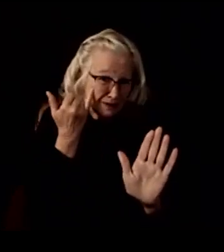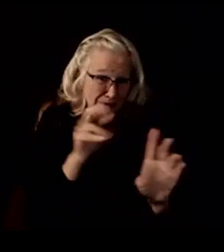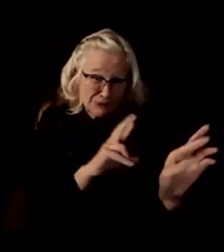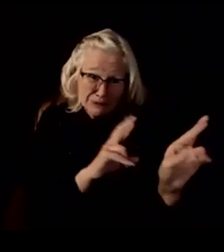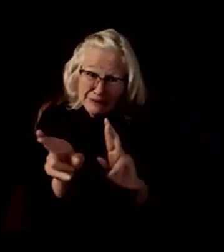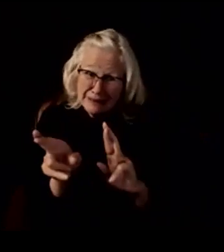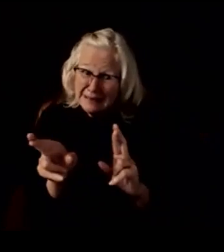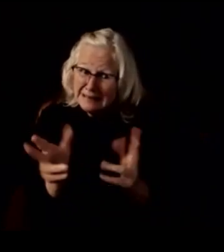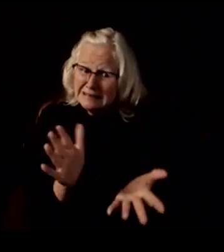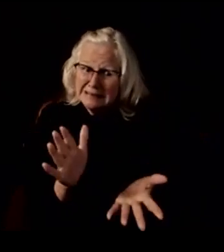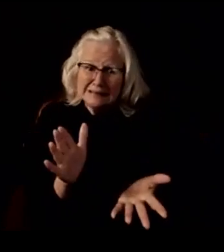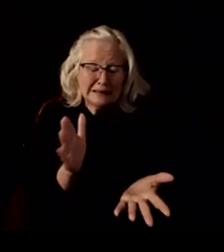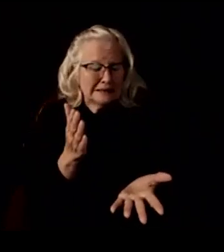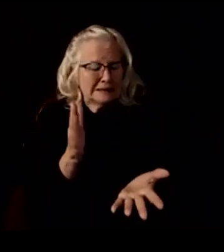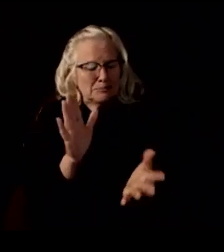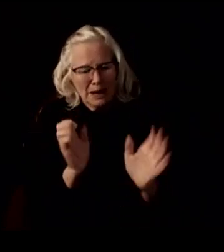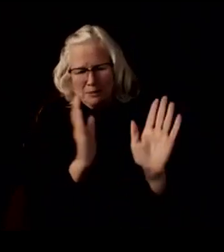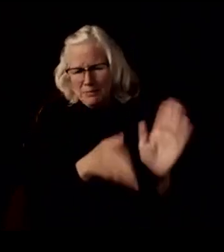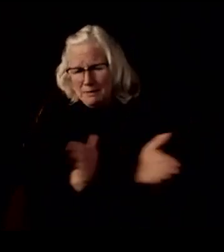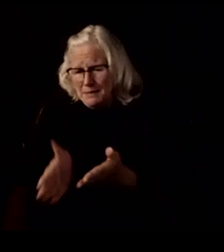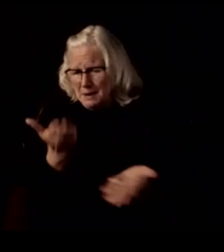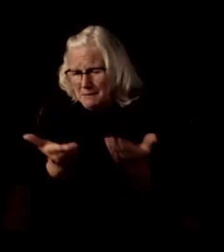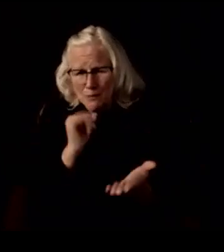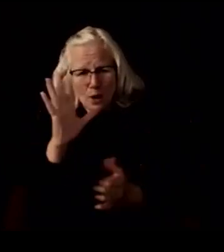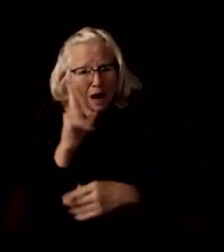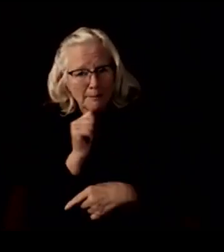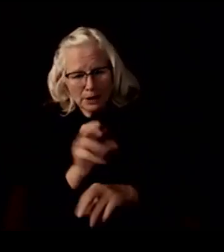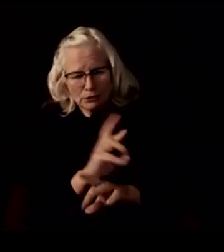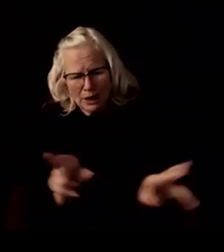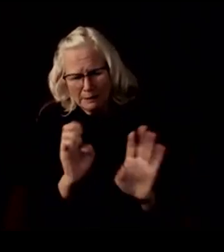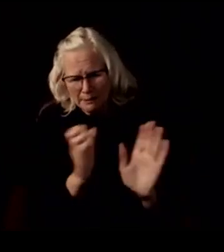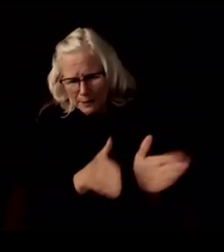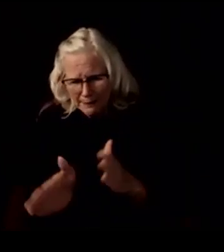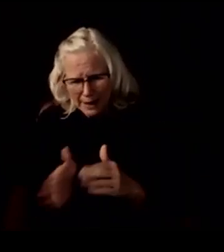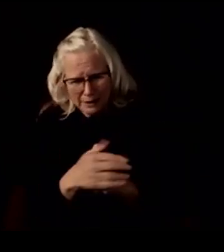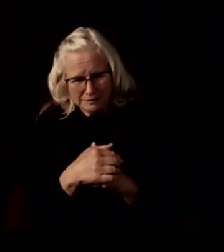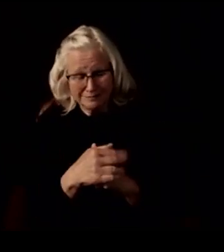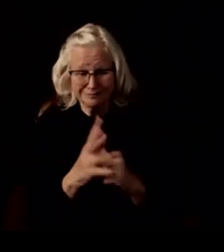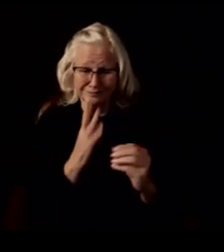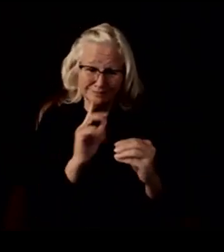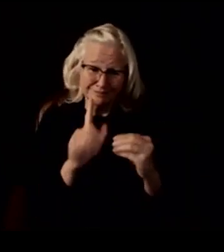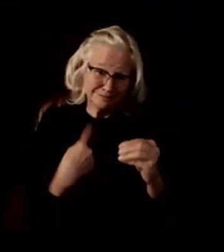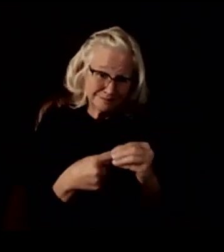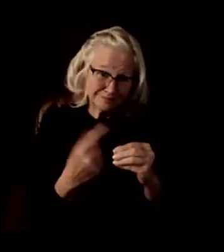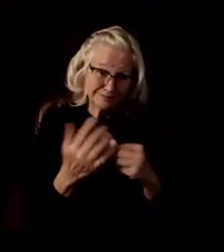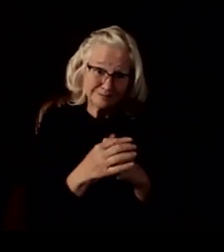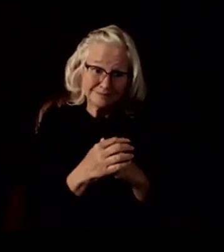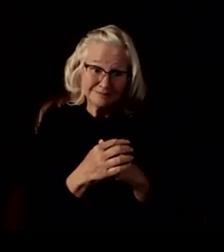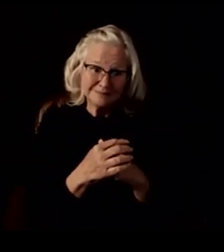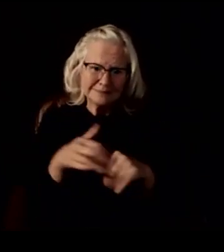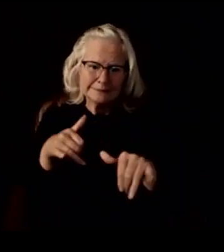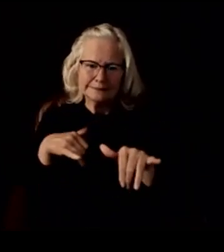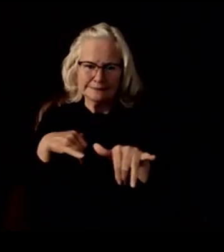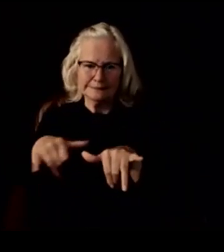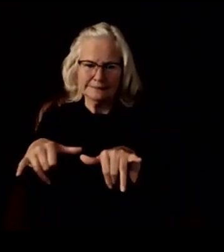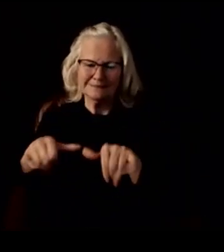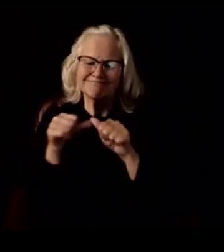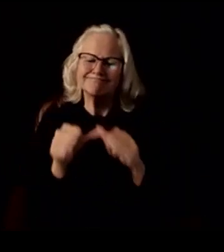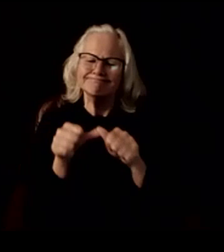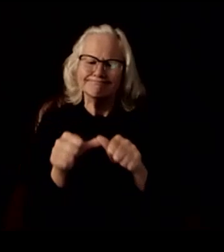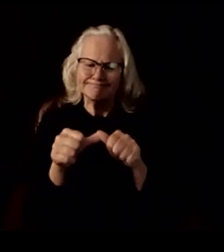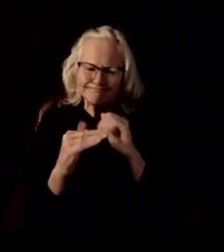either. We talked a little bit about the need for consistency across states because obviously Minnesota borders on a number of states. So we want to